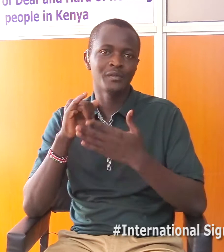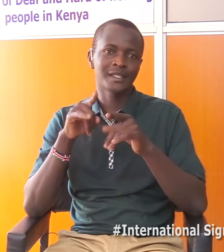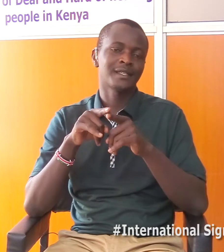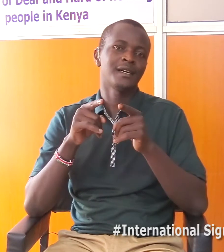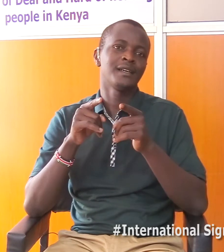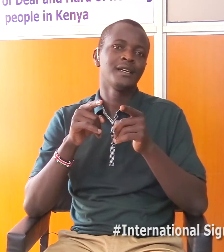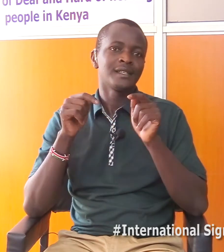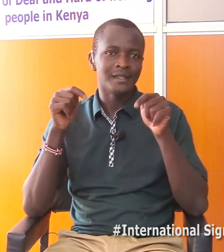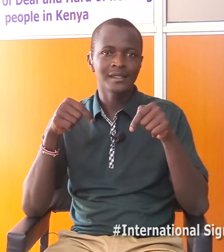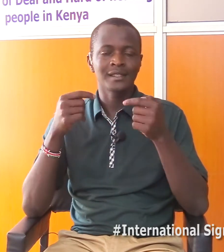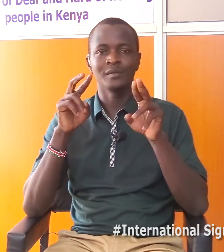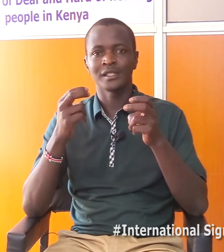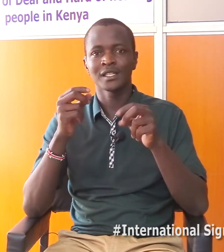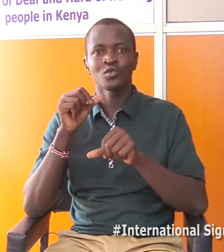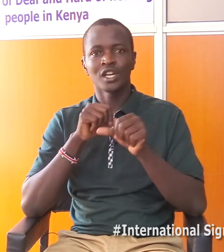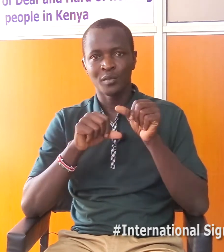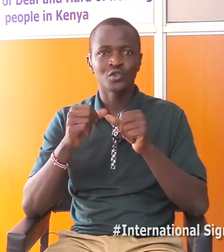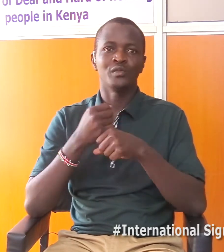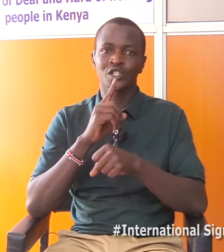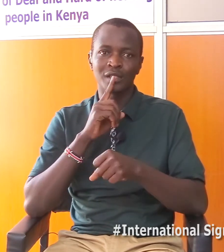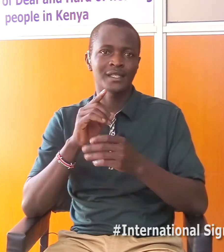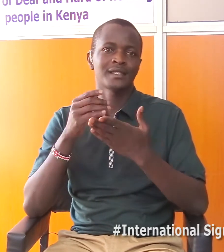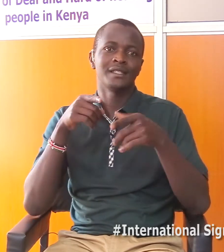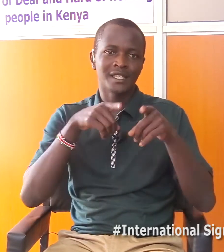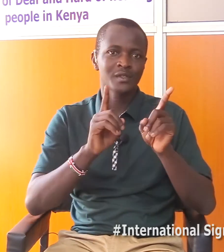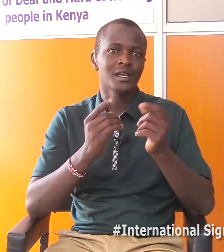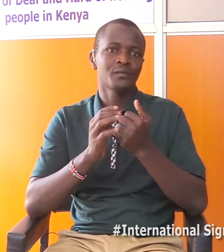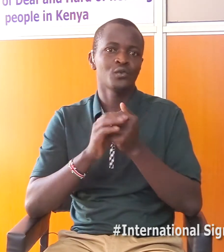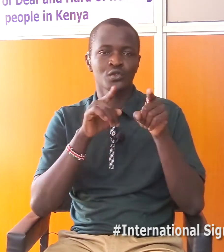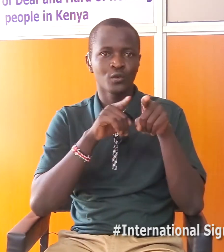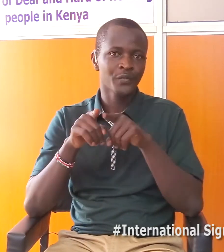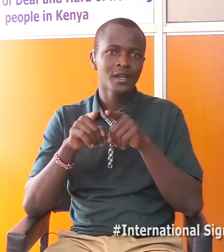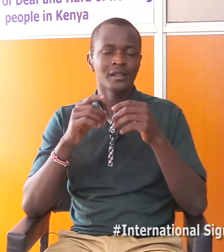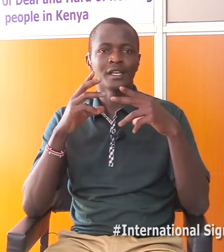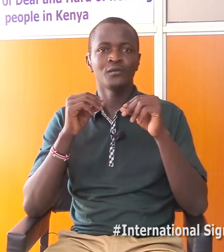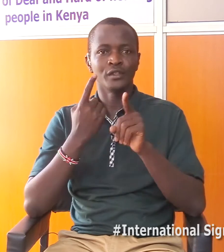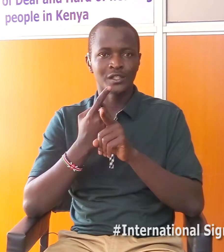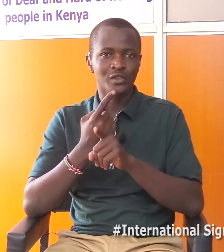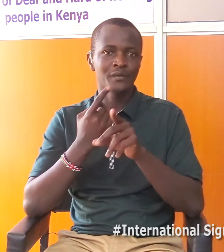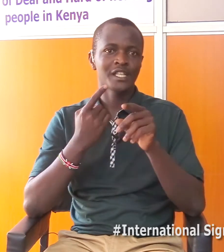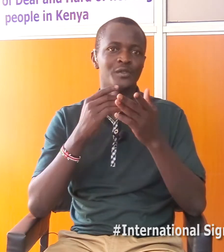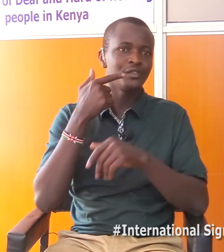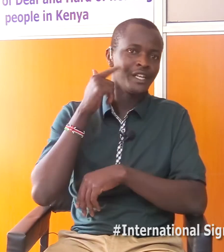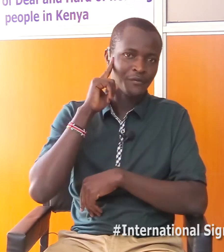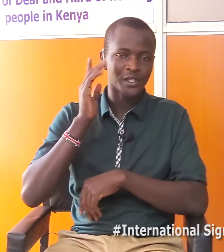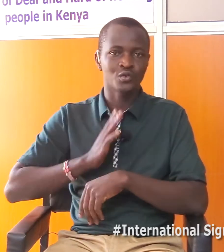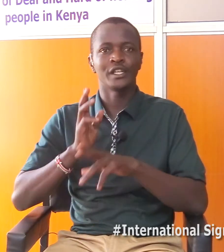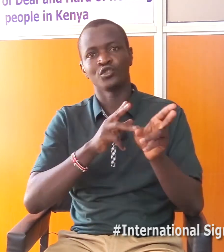that this theme is just all about to make sure that themselves also, there's no difference between the deaf person and